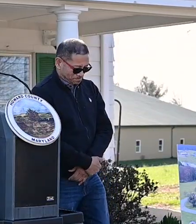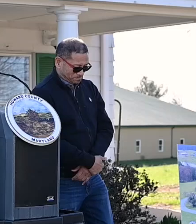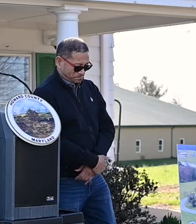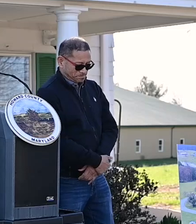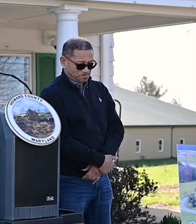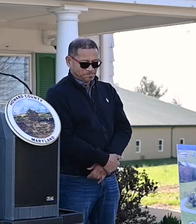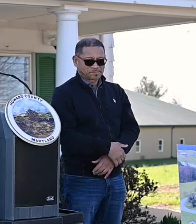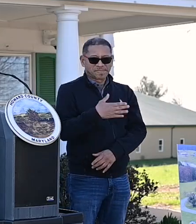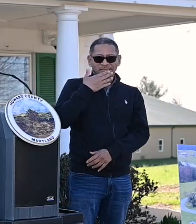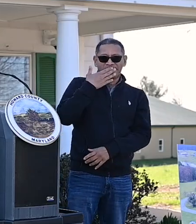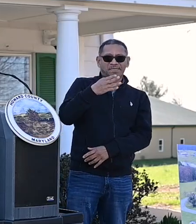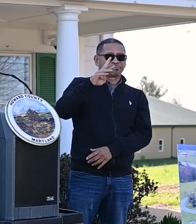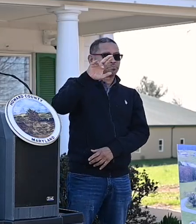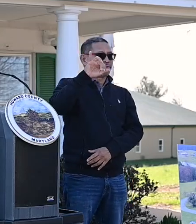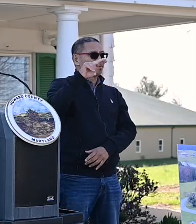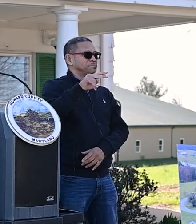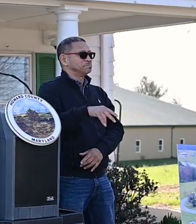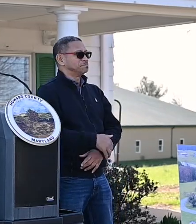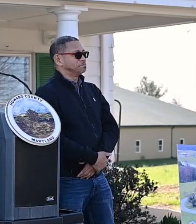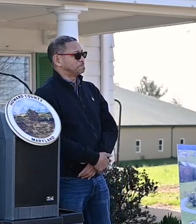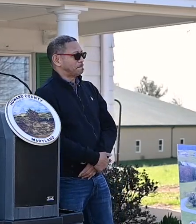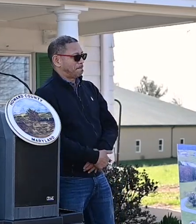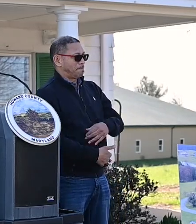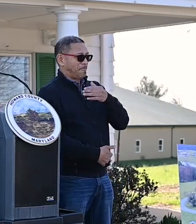Thanks, Brian.